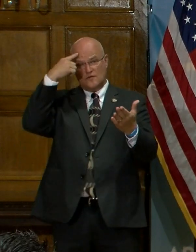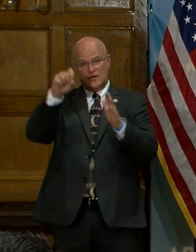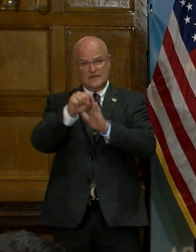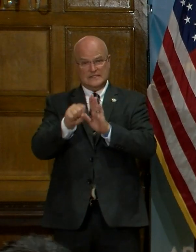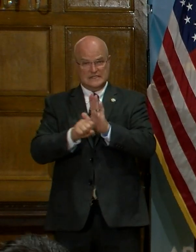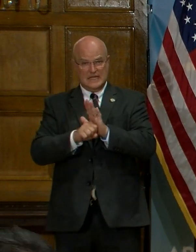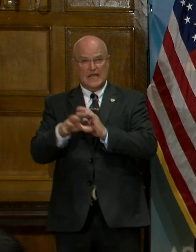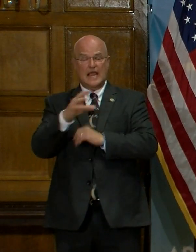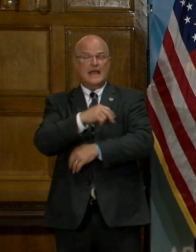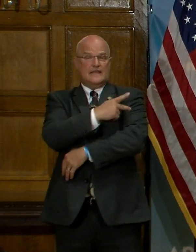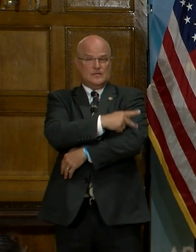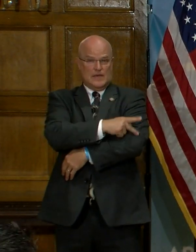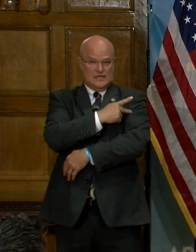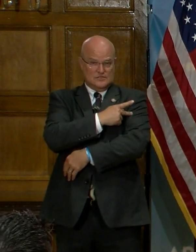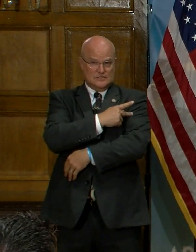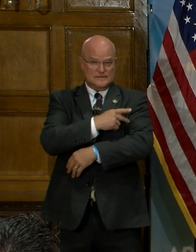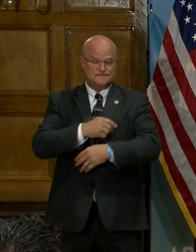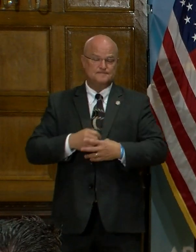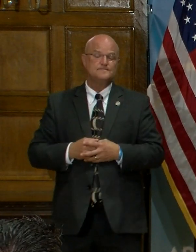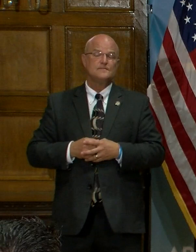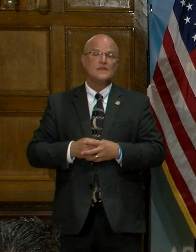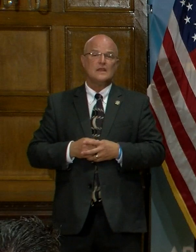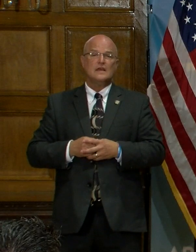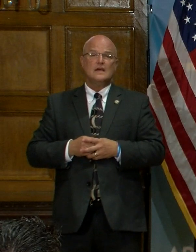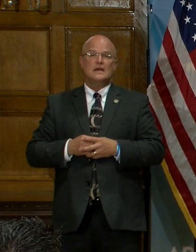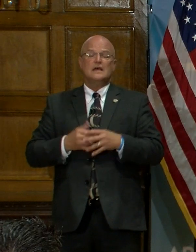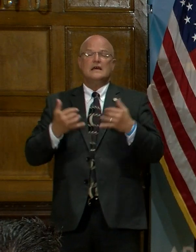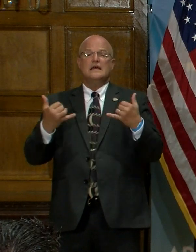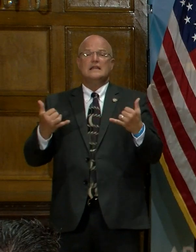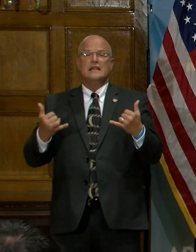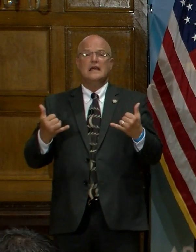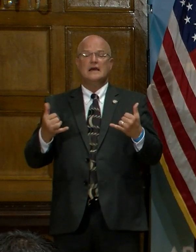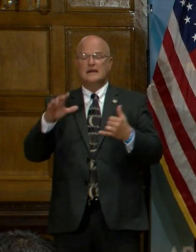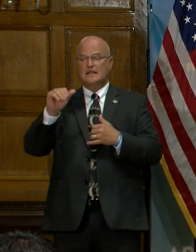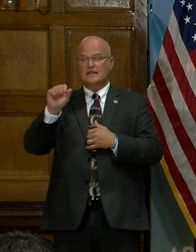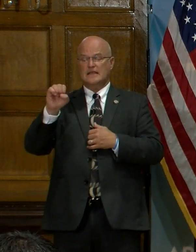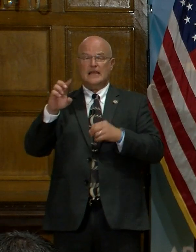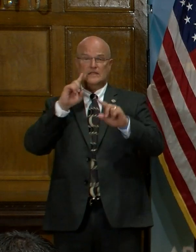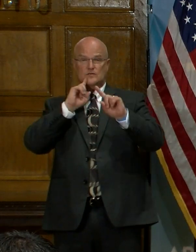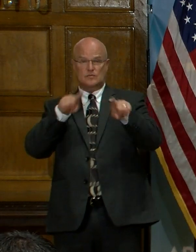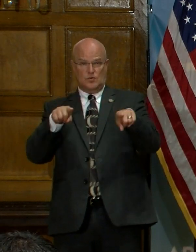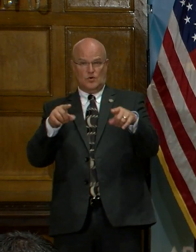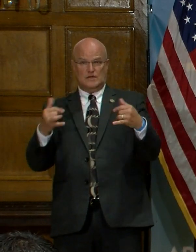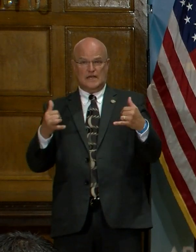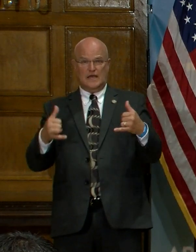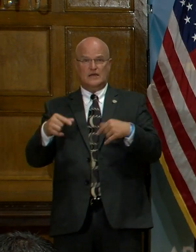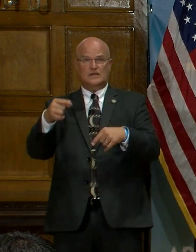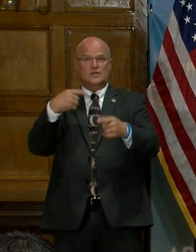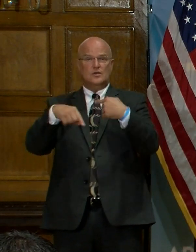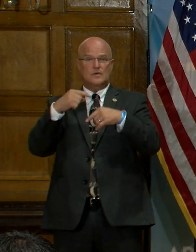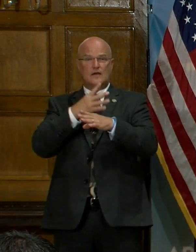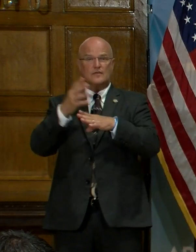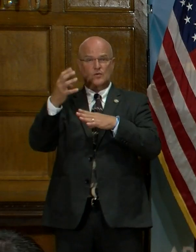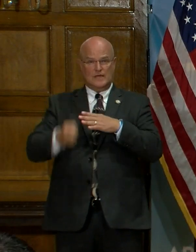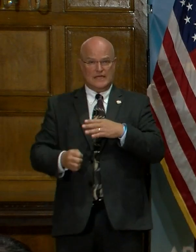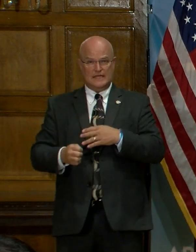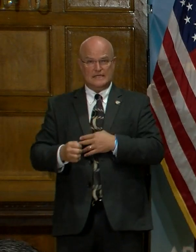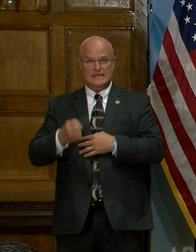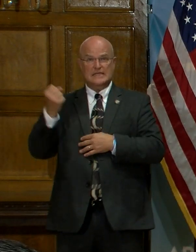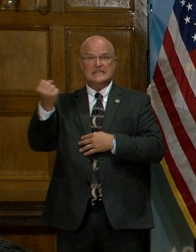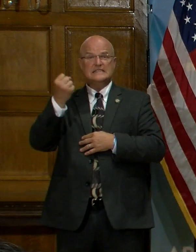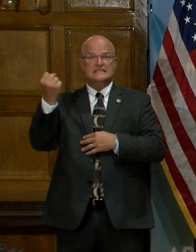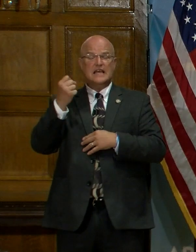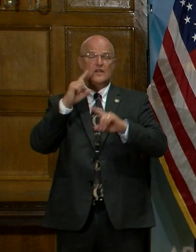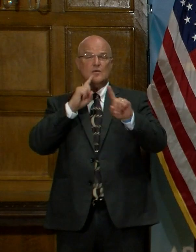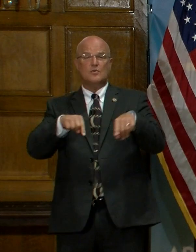to your patients. Let's go to the case reports. Just to look back over the weekend, Saturday we